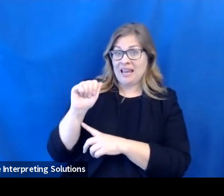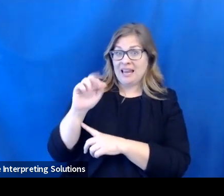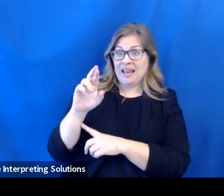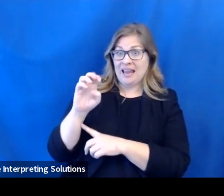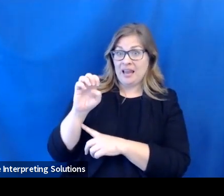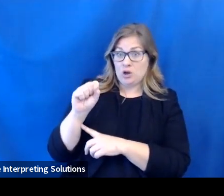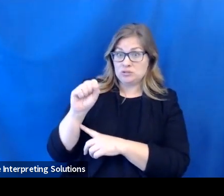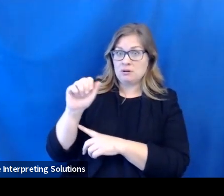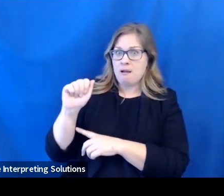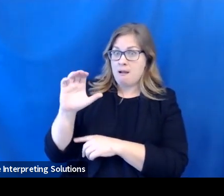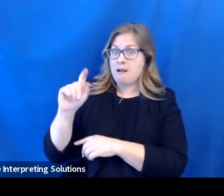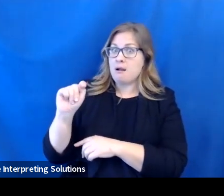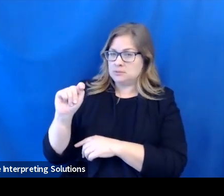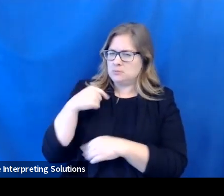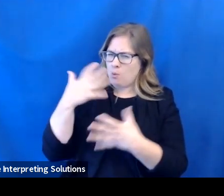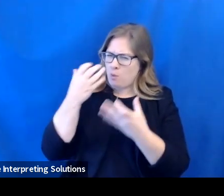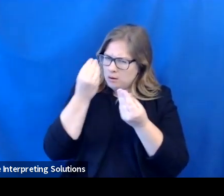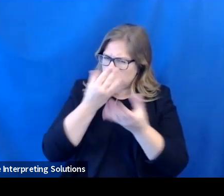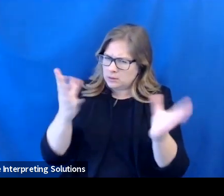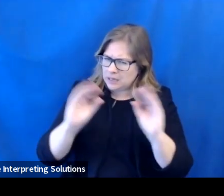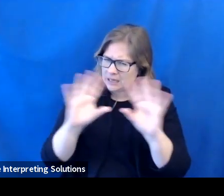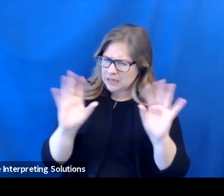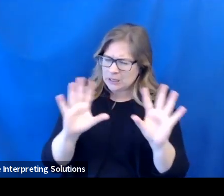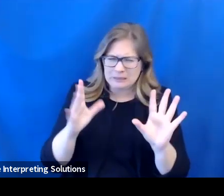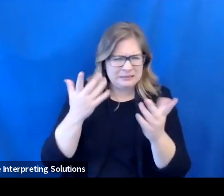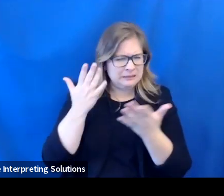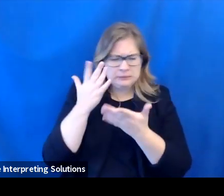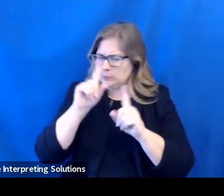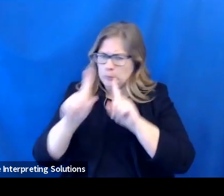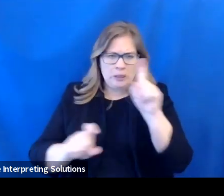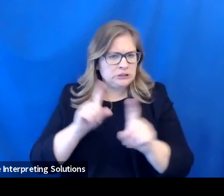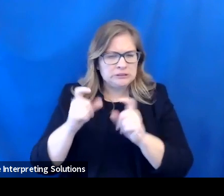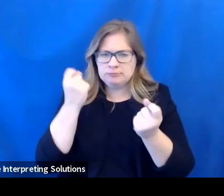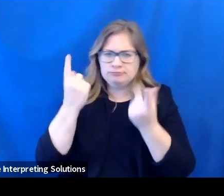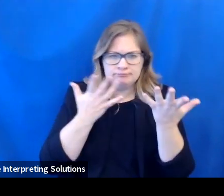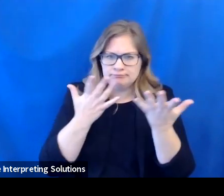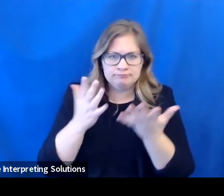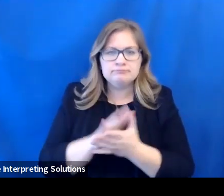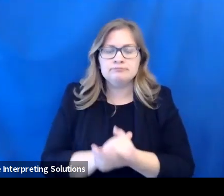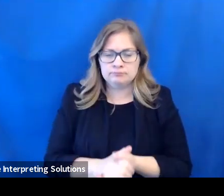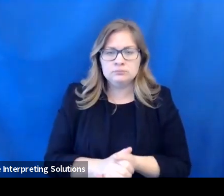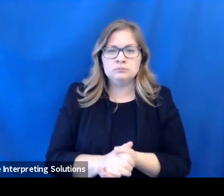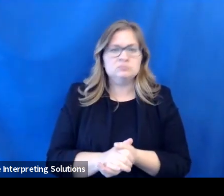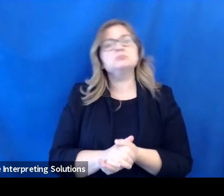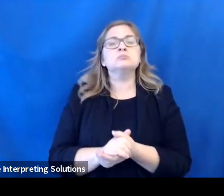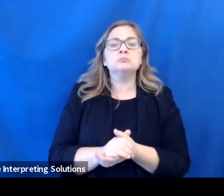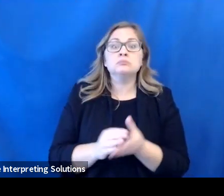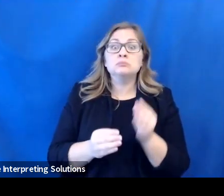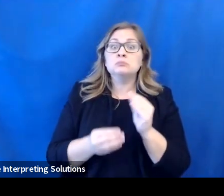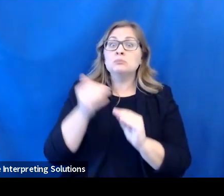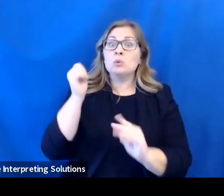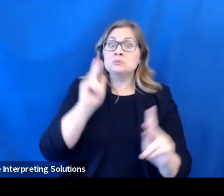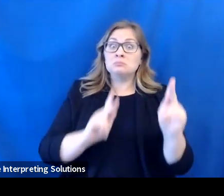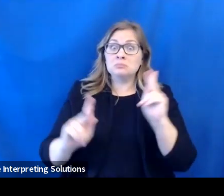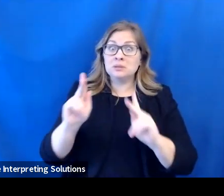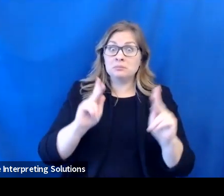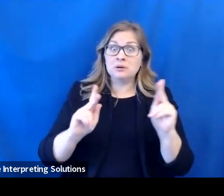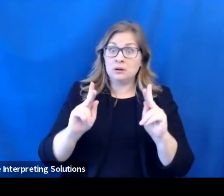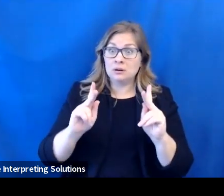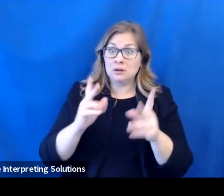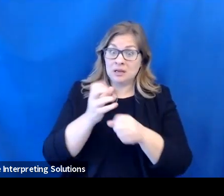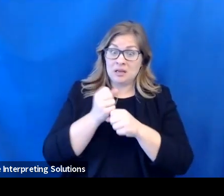questions about that, obviously, because it's more money than most people would get in a given week for unemployment insurance. We are still waiting on